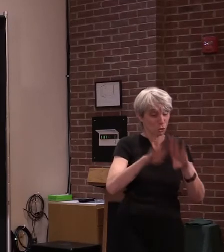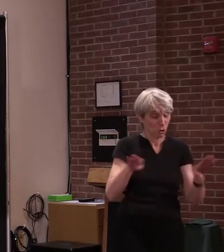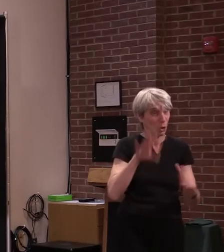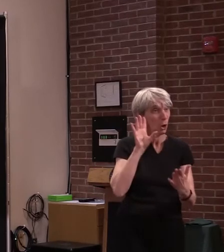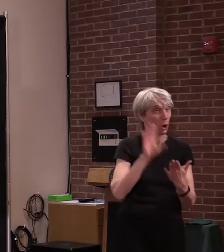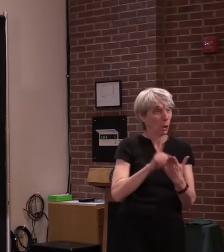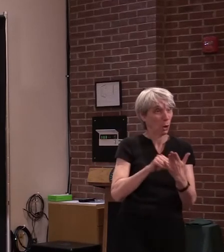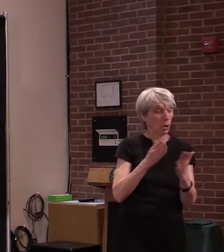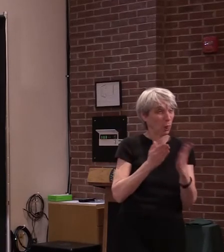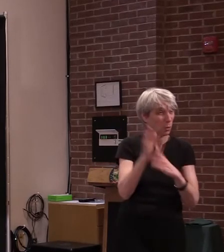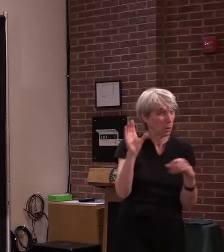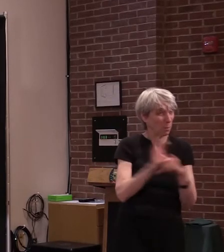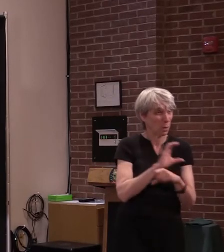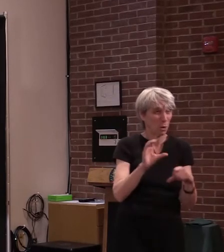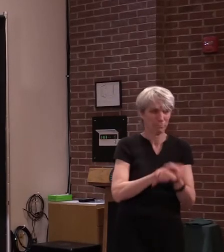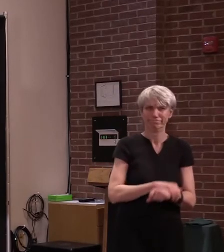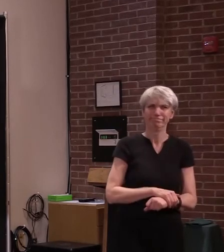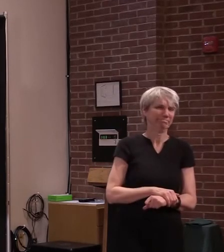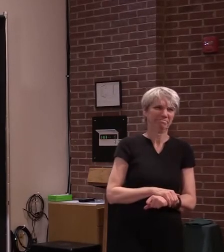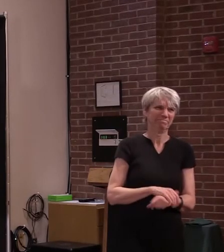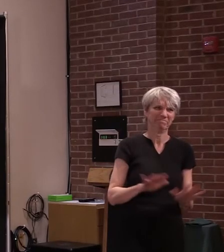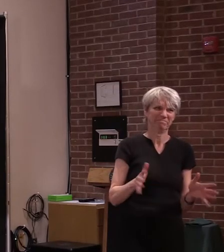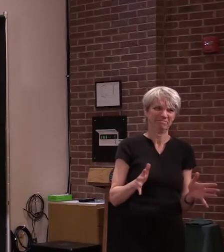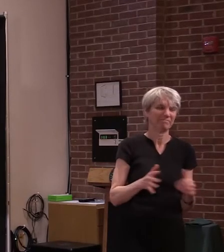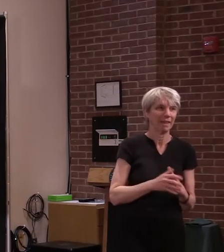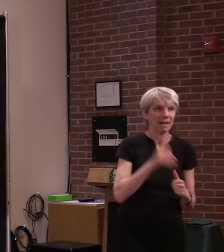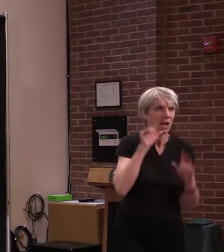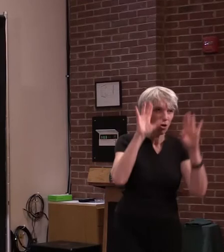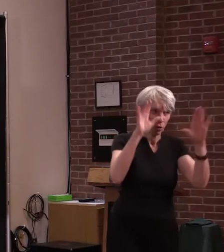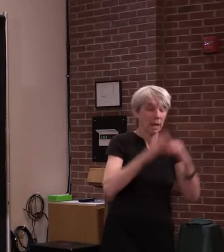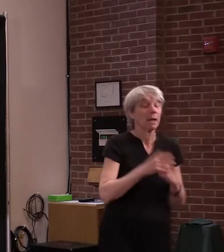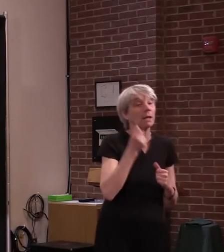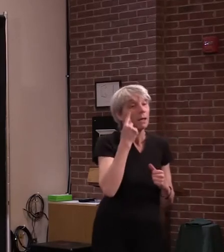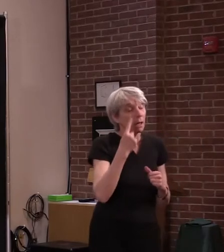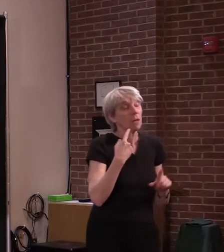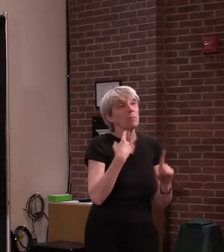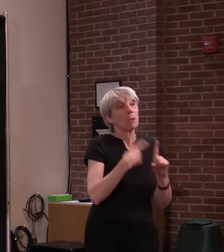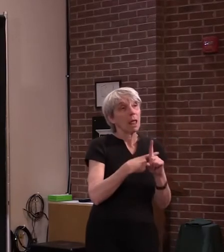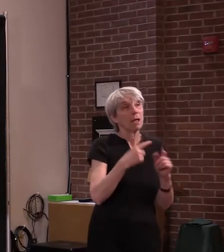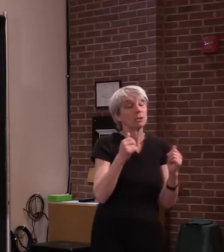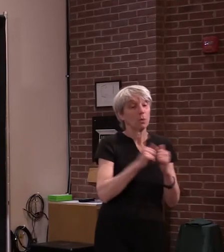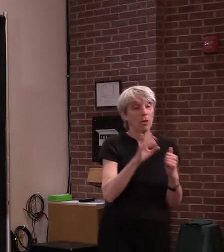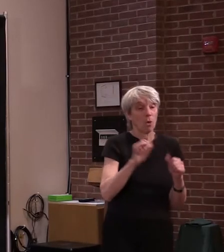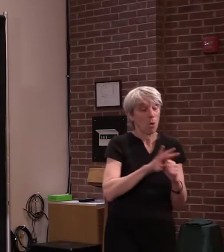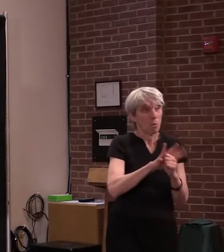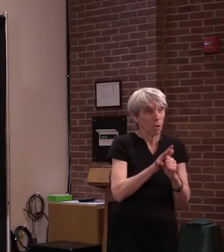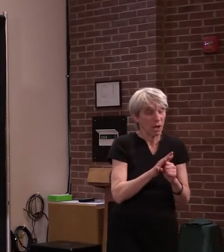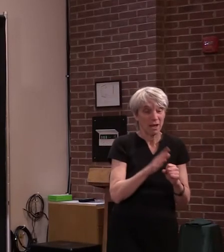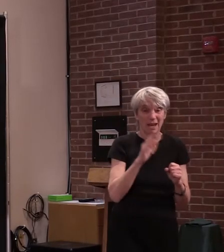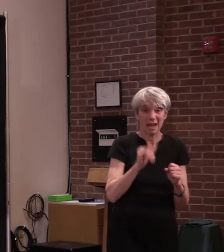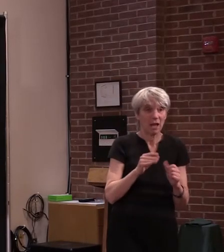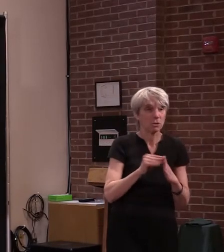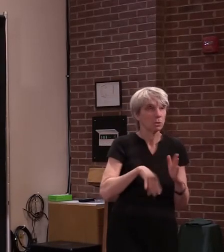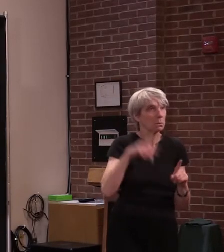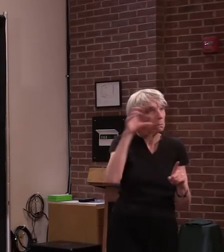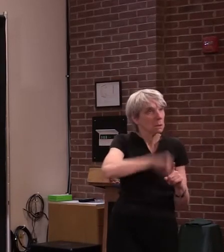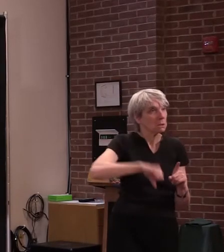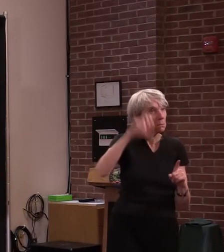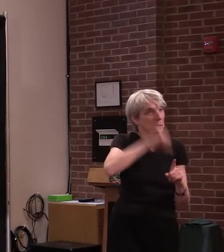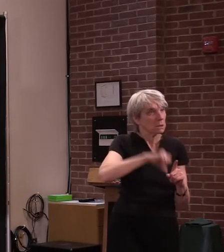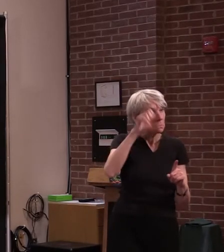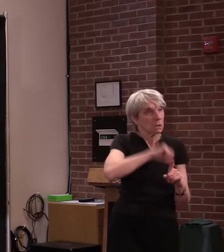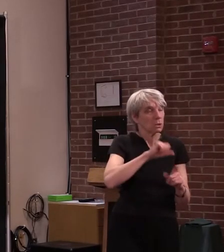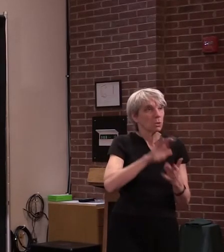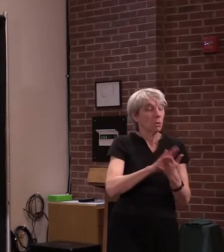immediate situation with Omicron, I think we're equally concerned with the cumulative effects of students being out of school as a result of COVID. And that